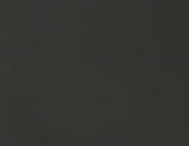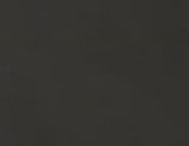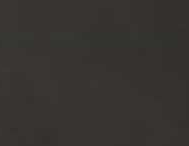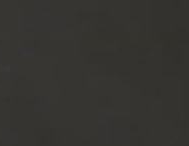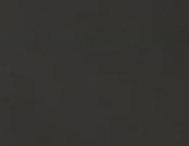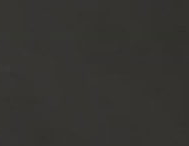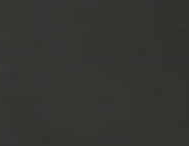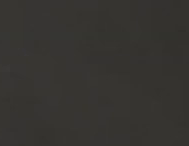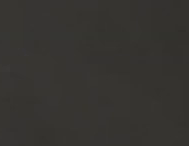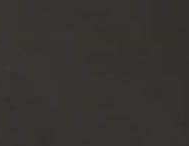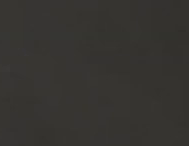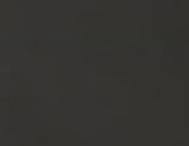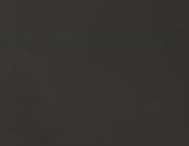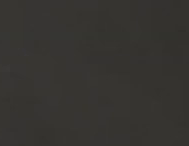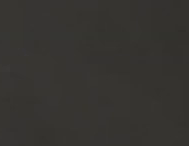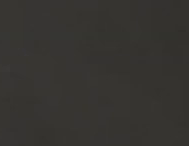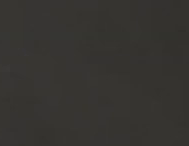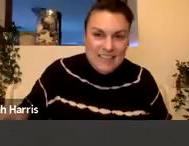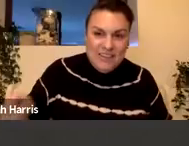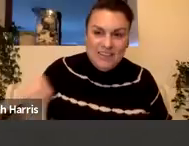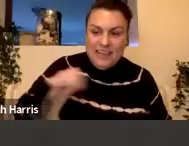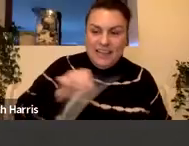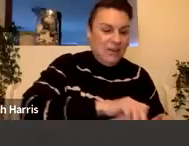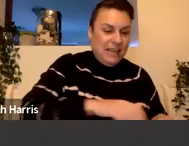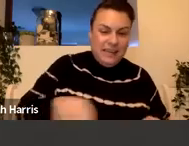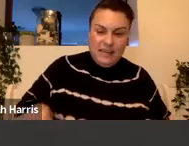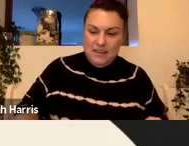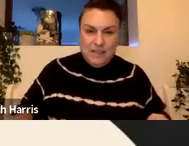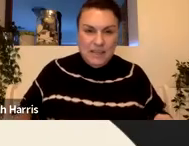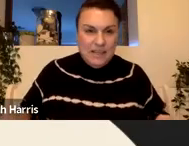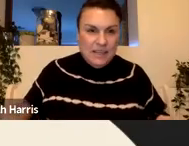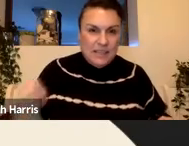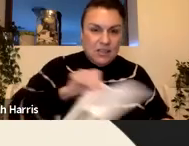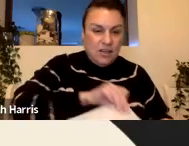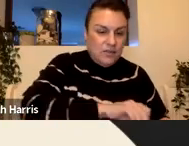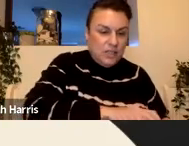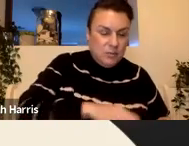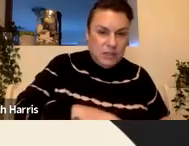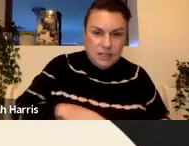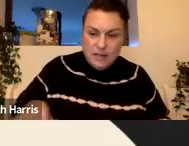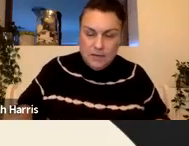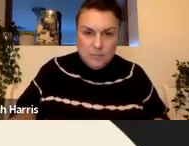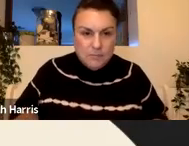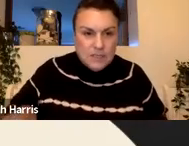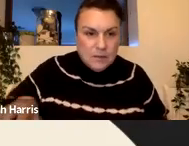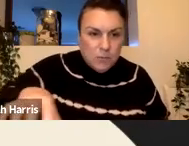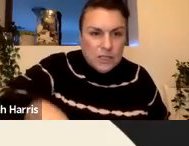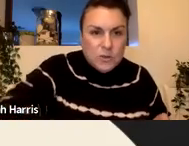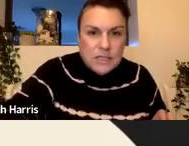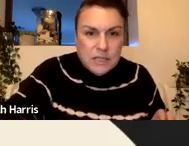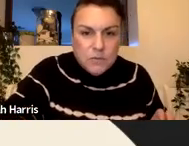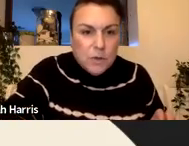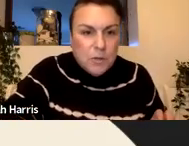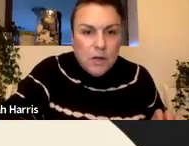great all right well i can um then kick us off just with um some